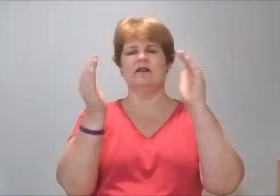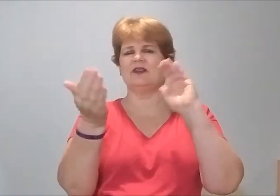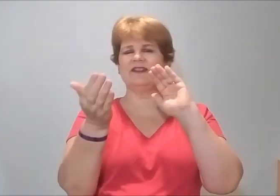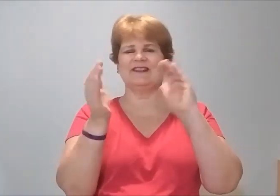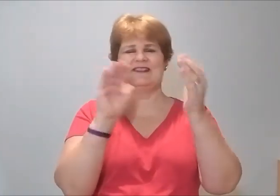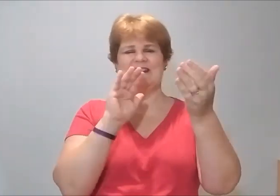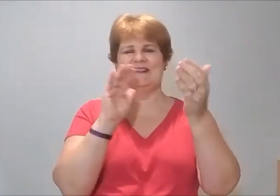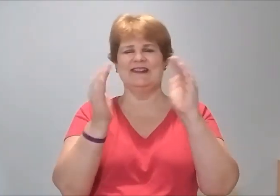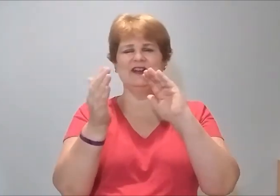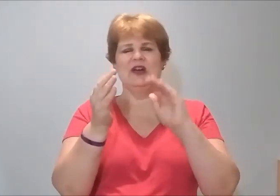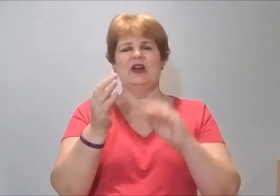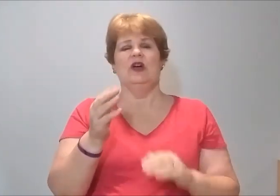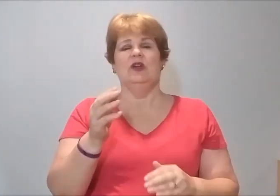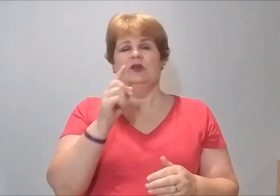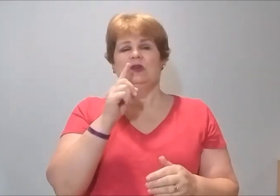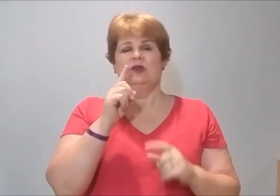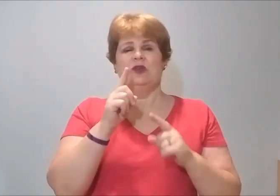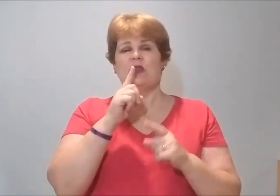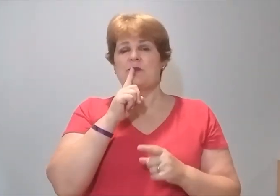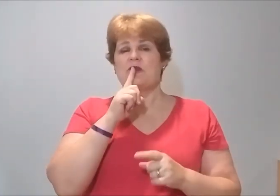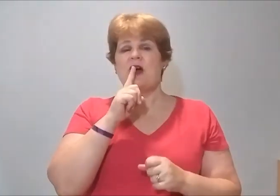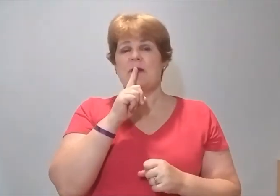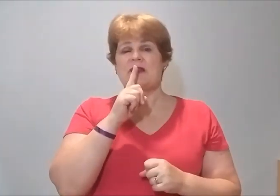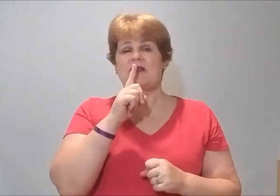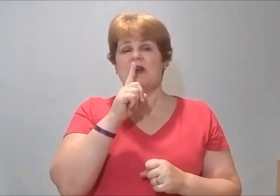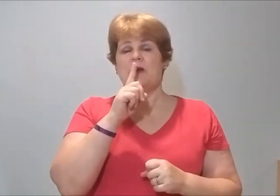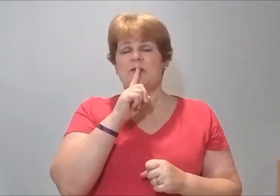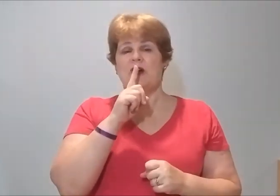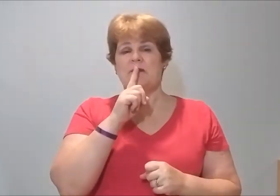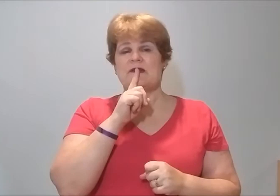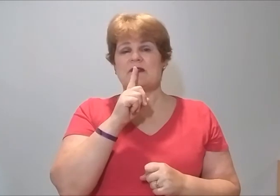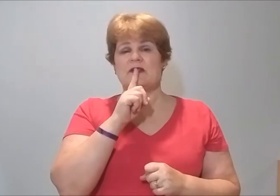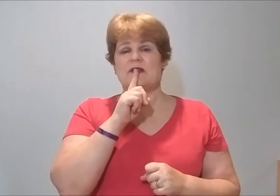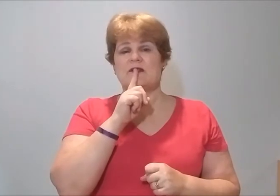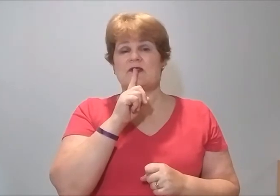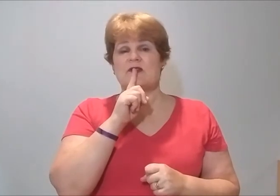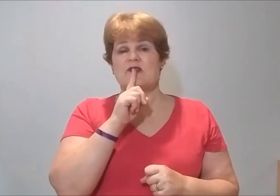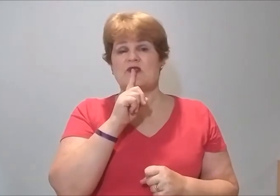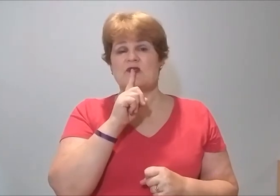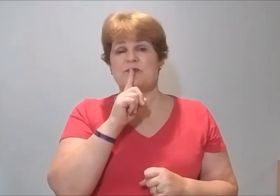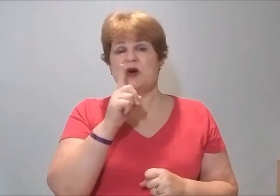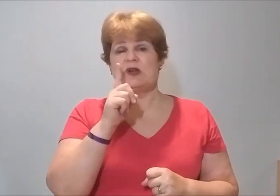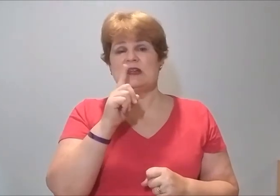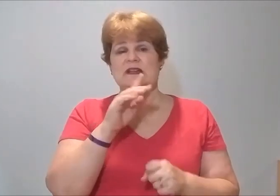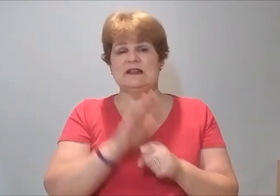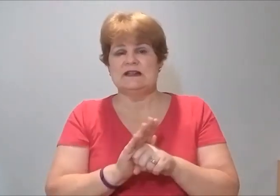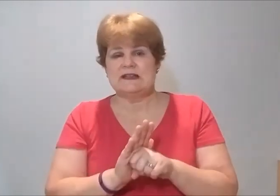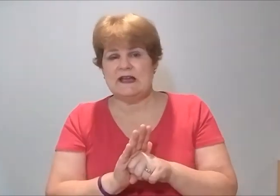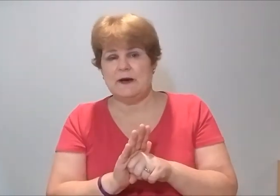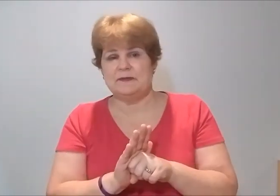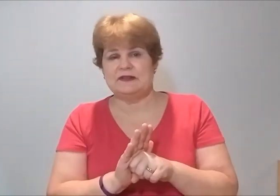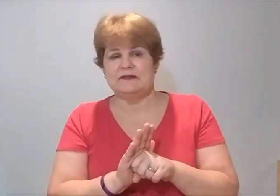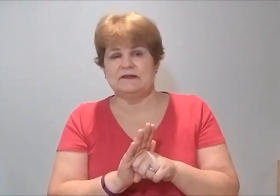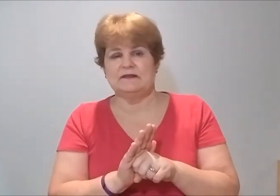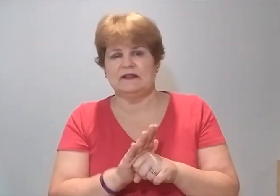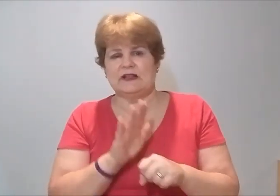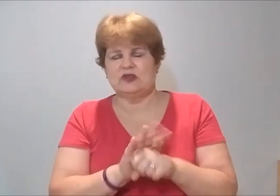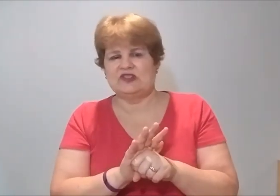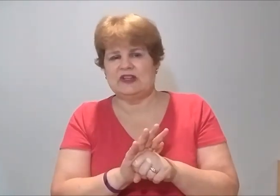compares to the promise. Promise is spoken, kept, like you're sealing